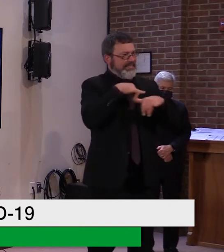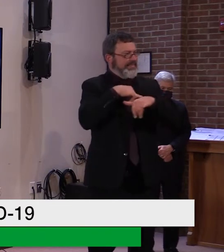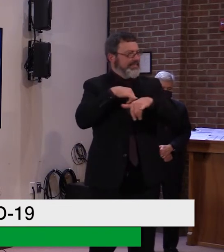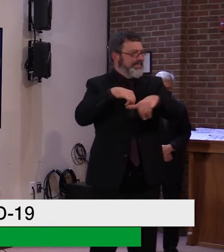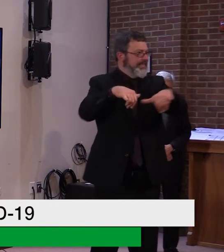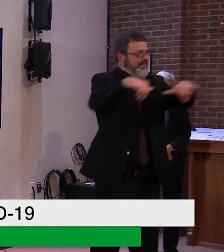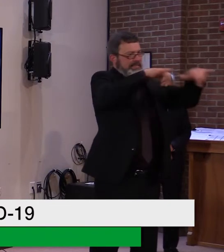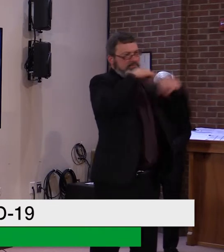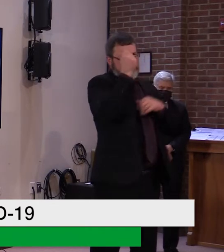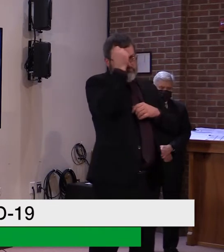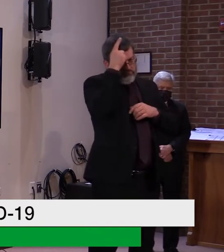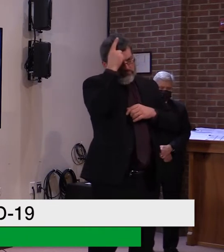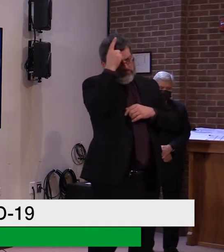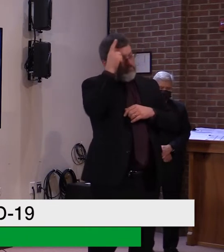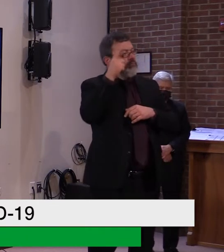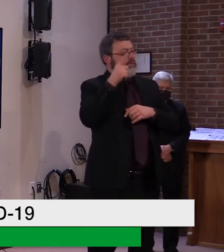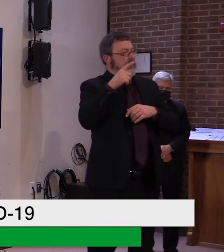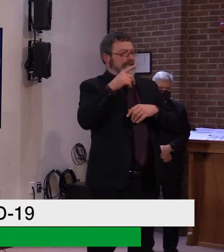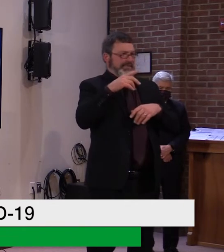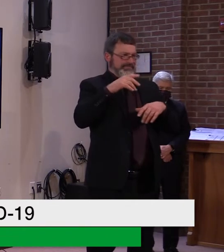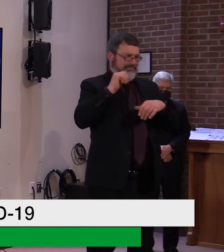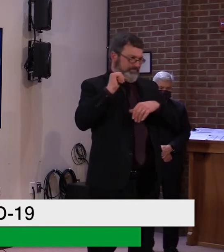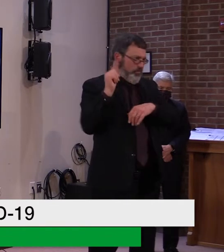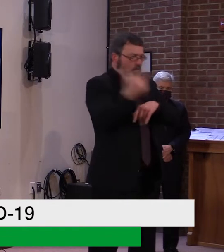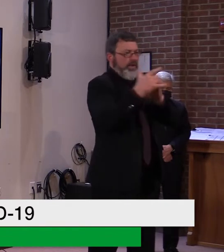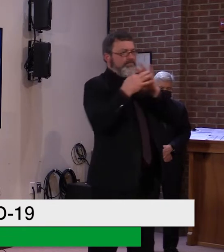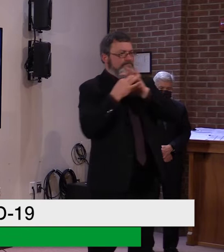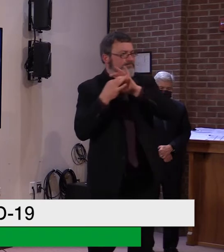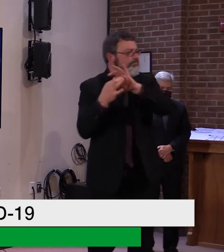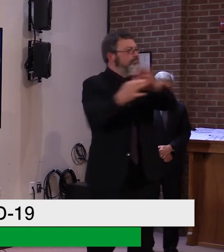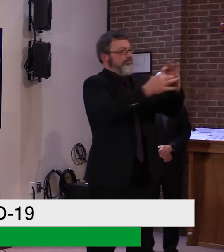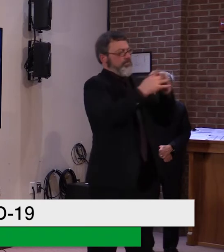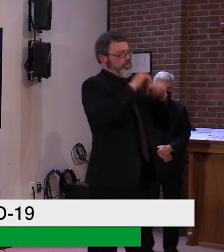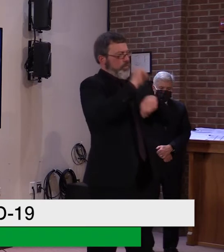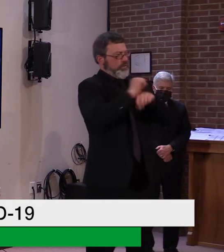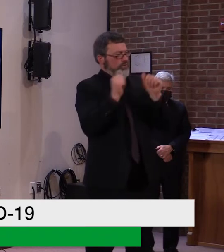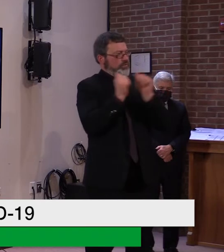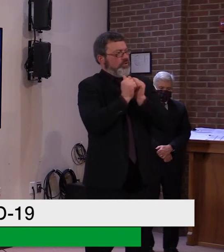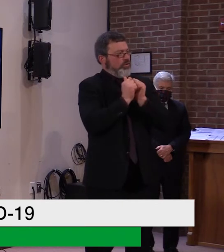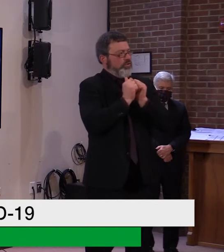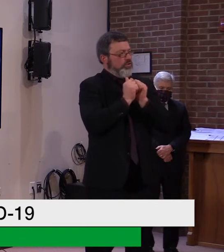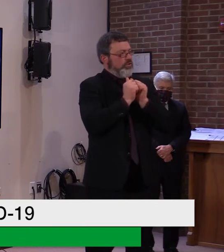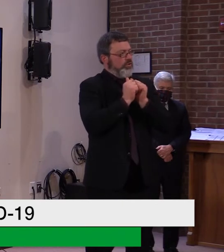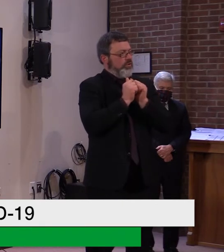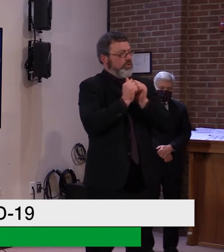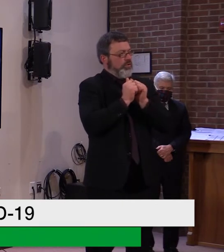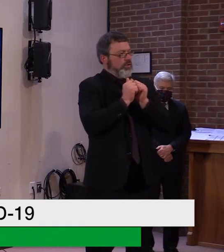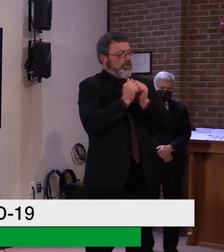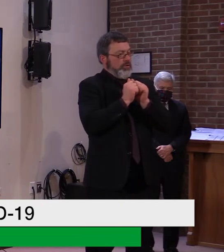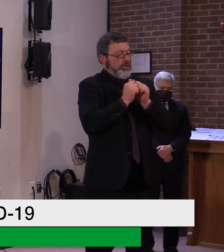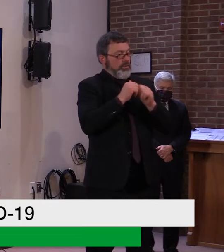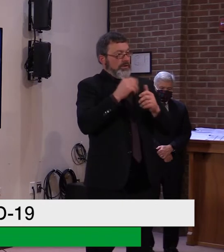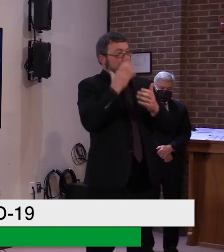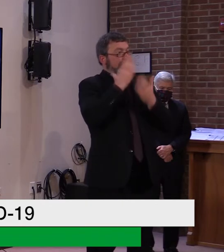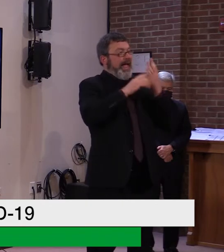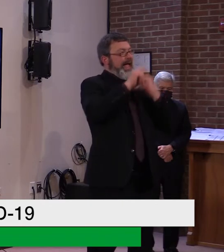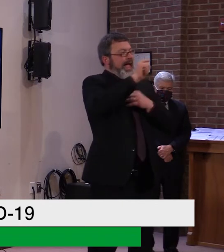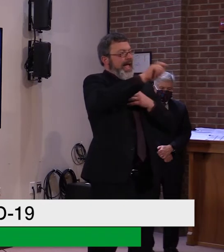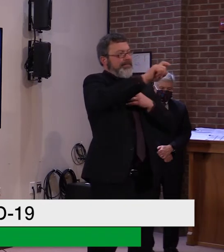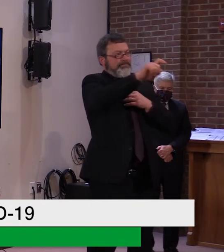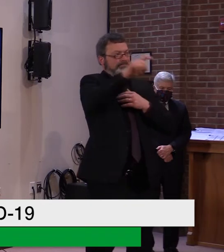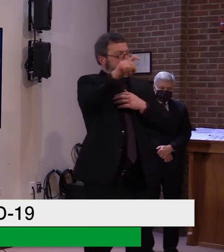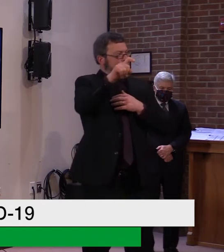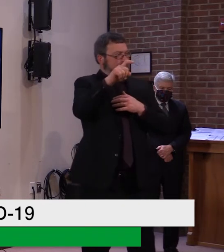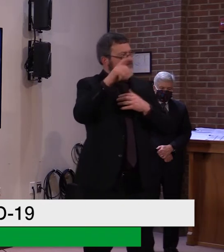ability because it really is in our individual uh hands uh to put uh to to try and confront